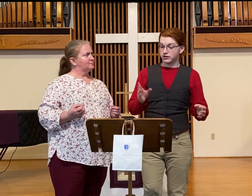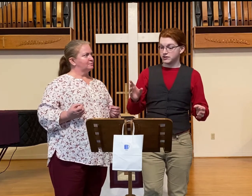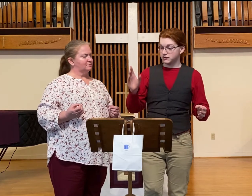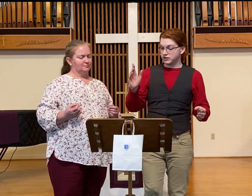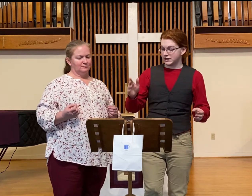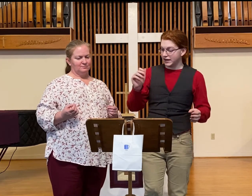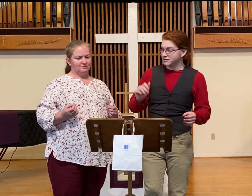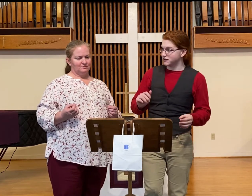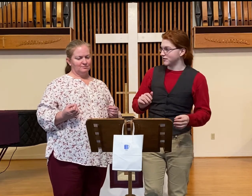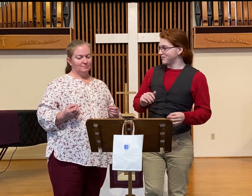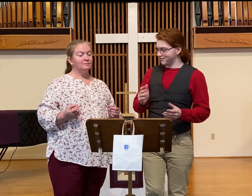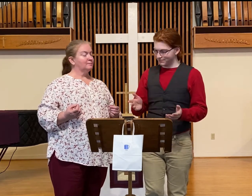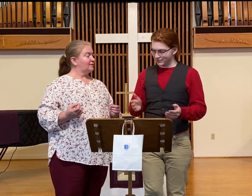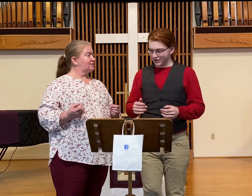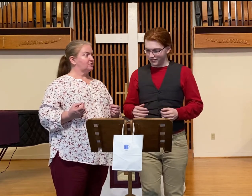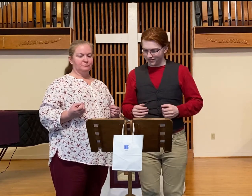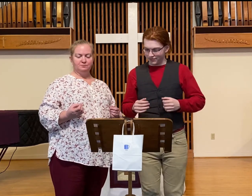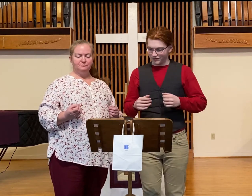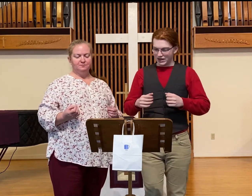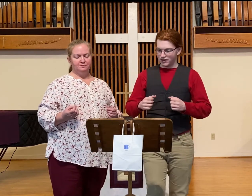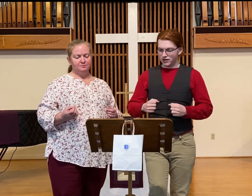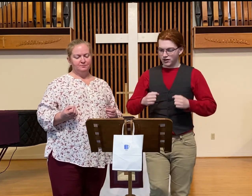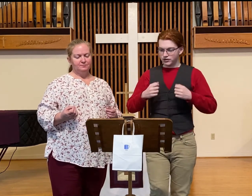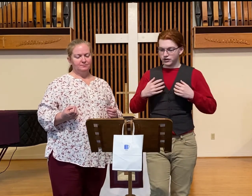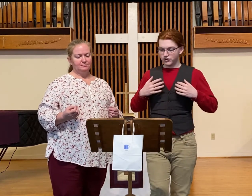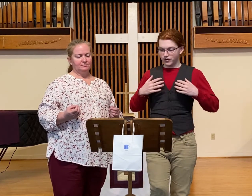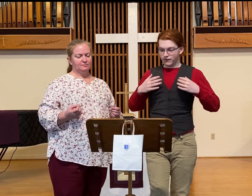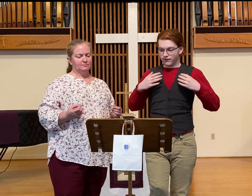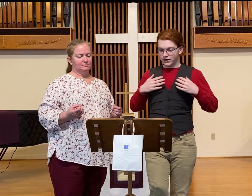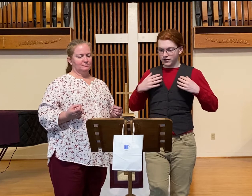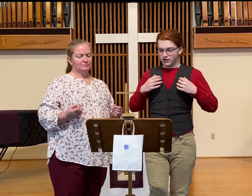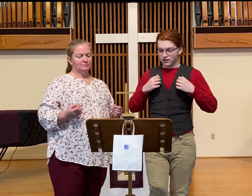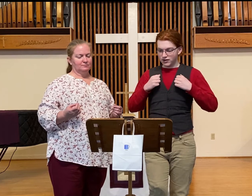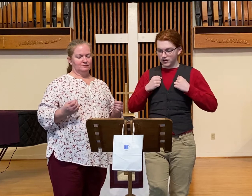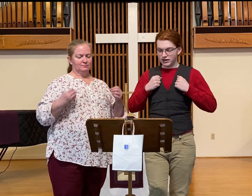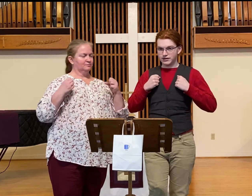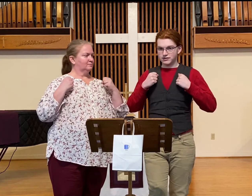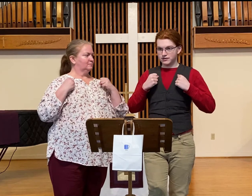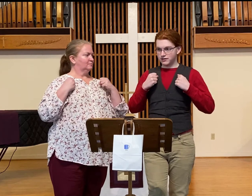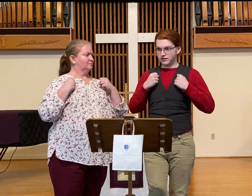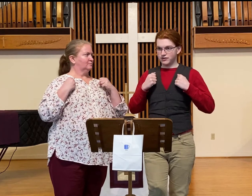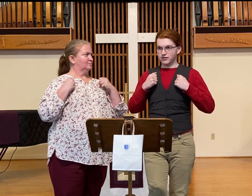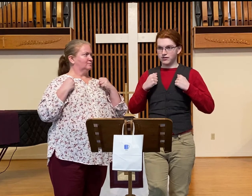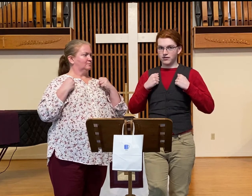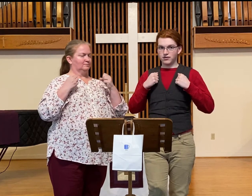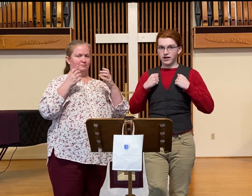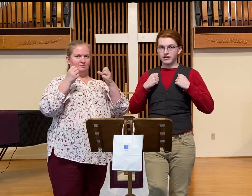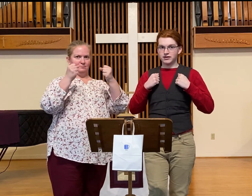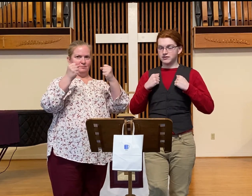this one's an answer. Mm-hmm. That's so, true. Yeah. So fear is your like this. So